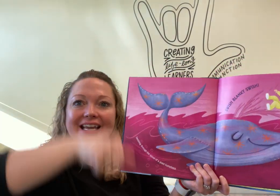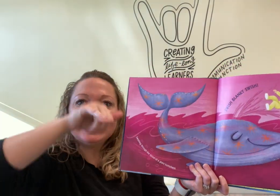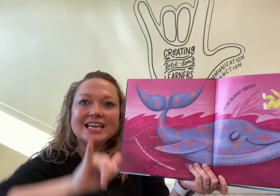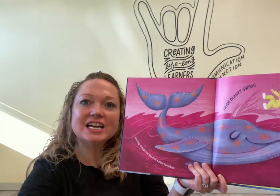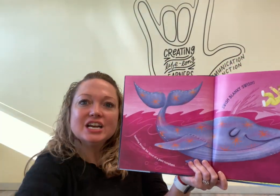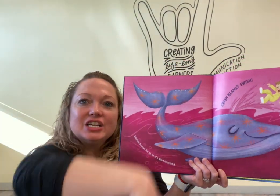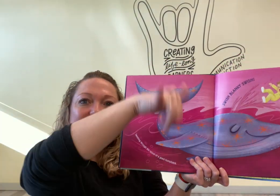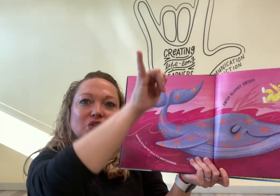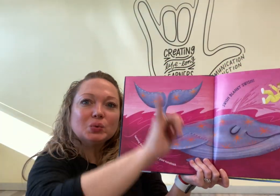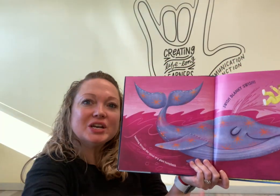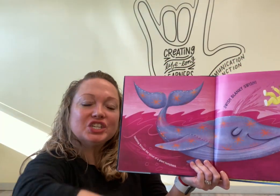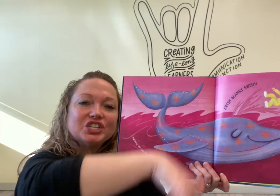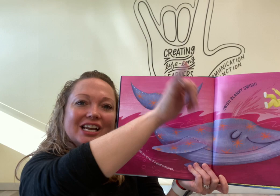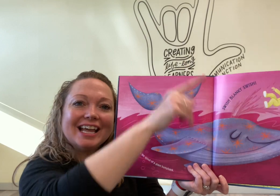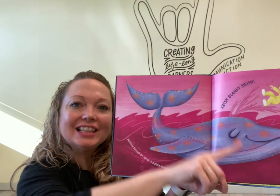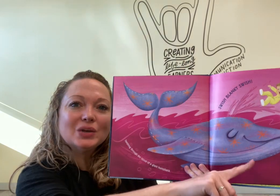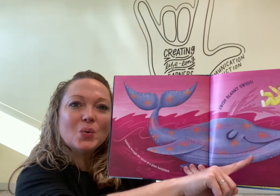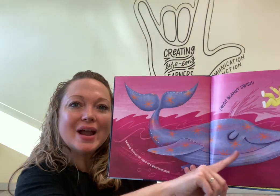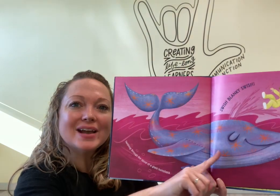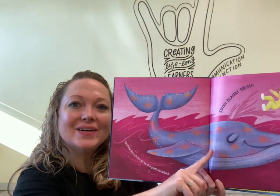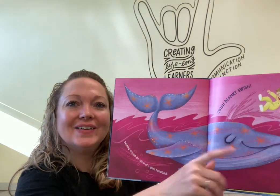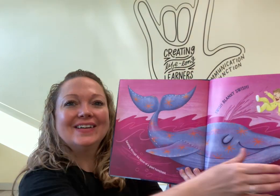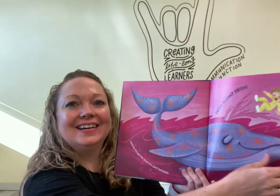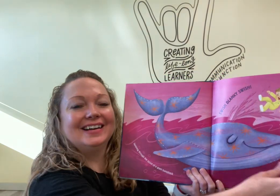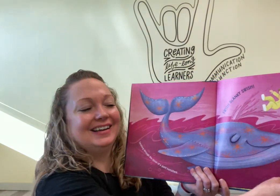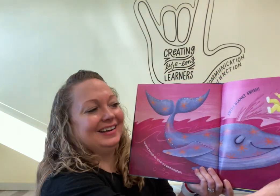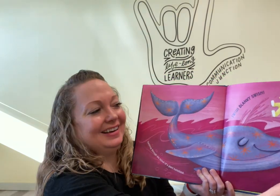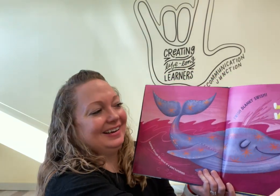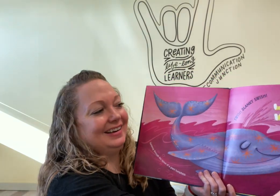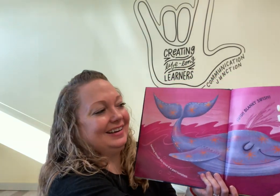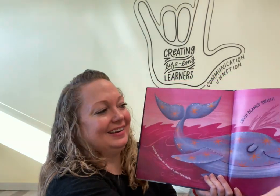Blinky, swish like the whale.